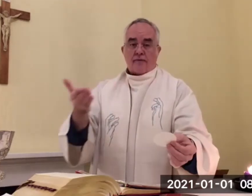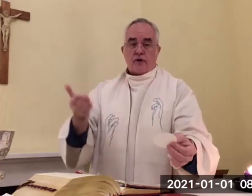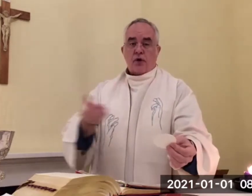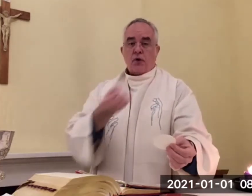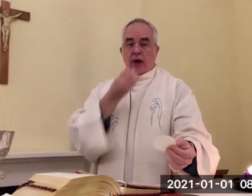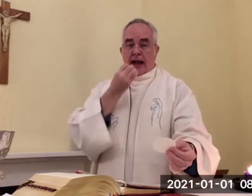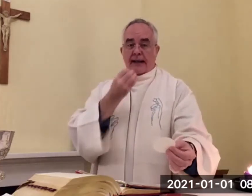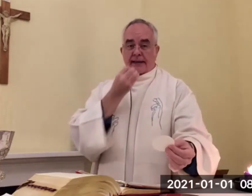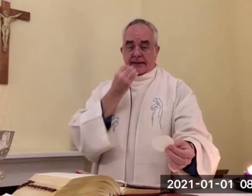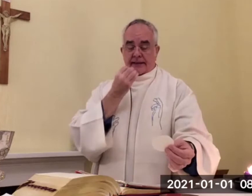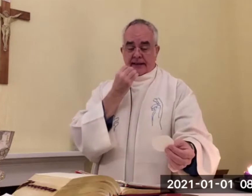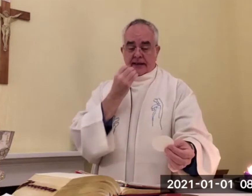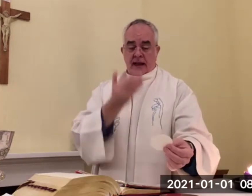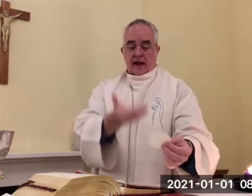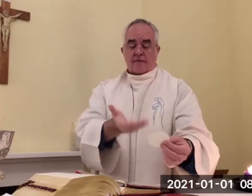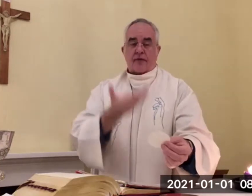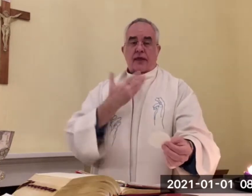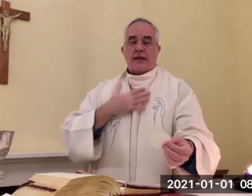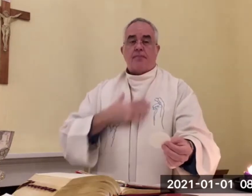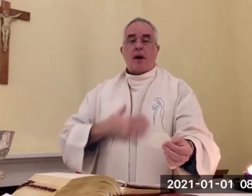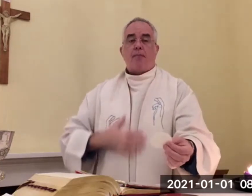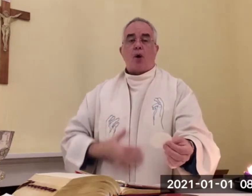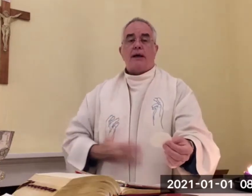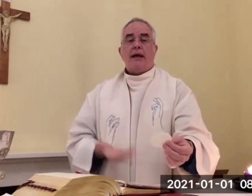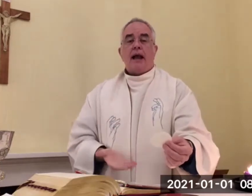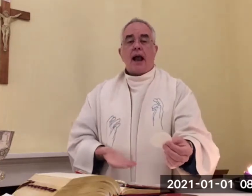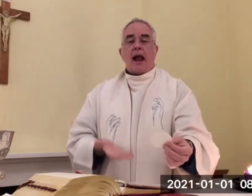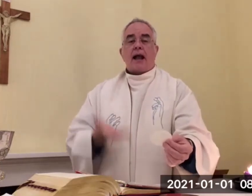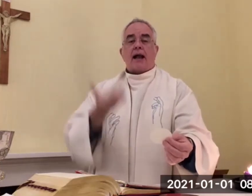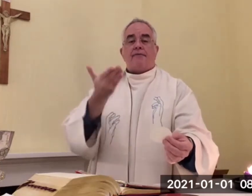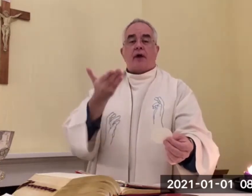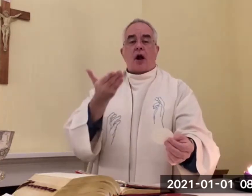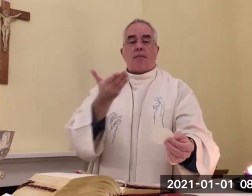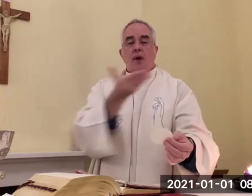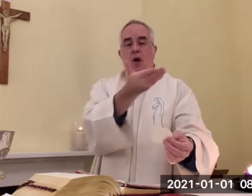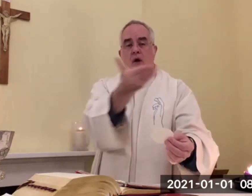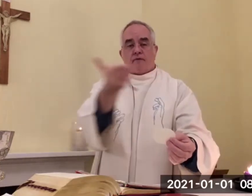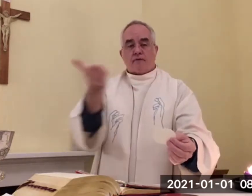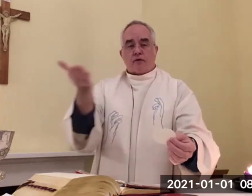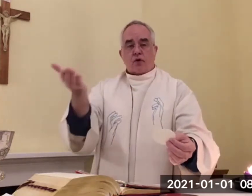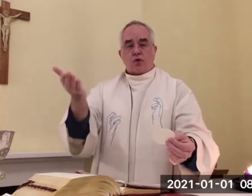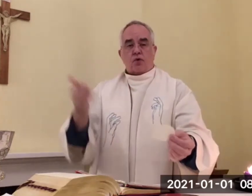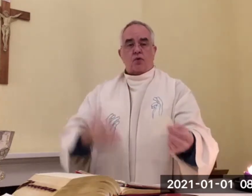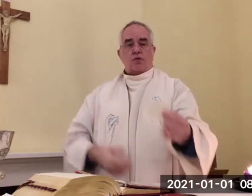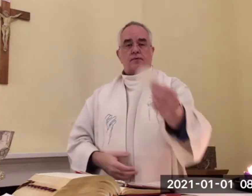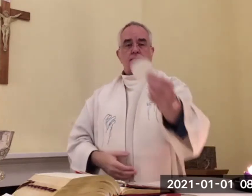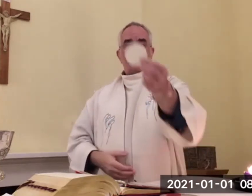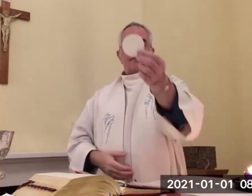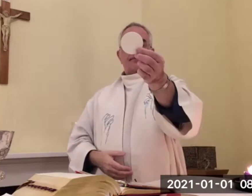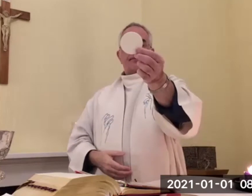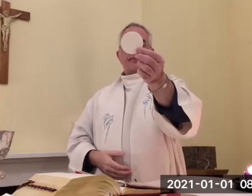you, and eat. This is my body, given up for you."